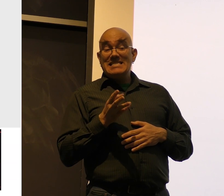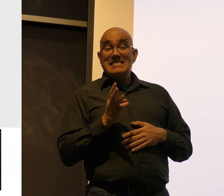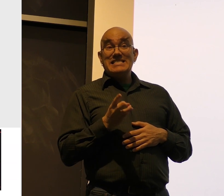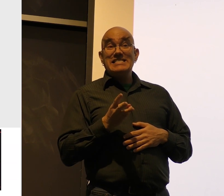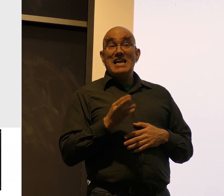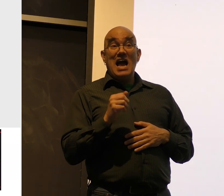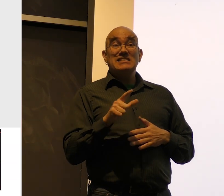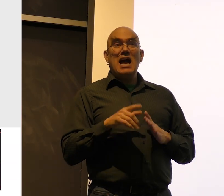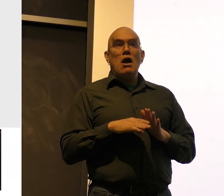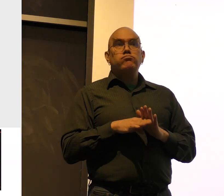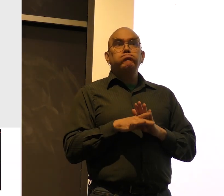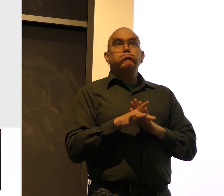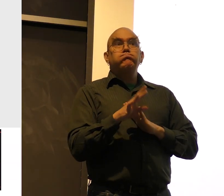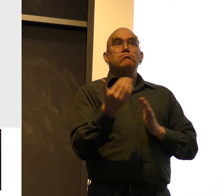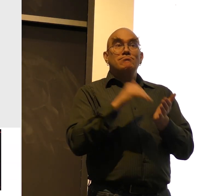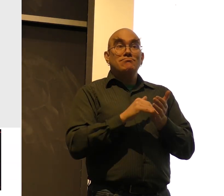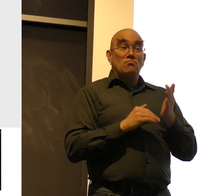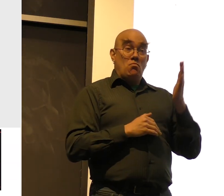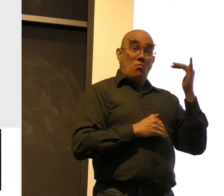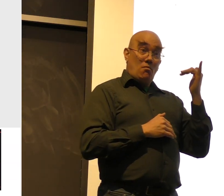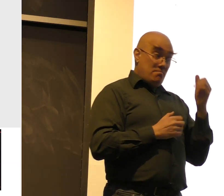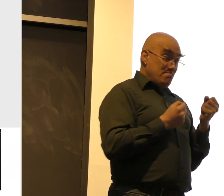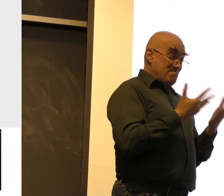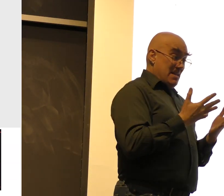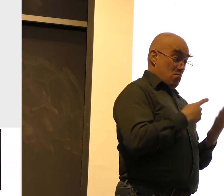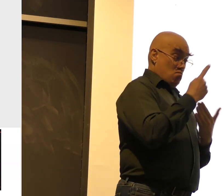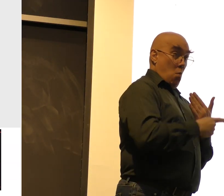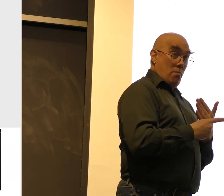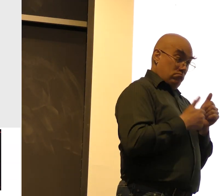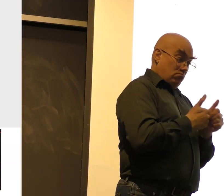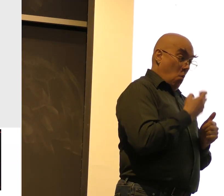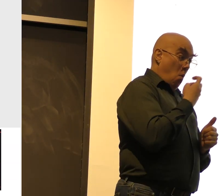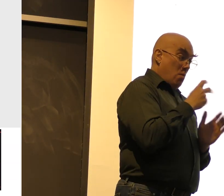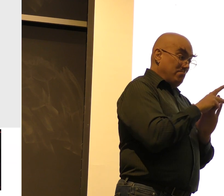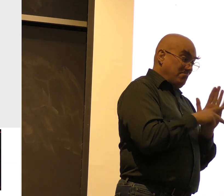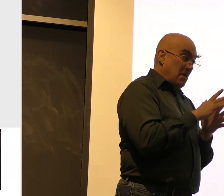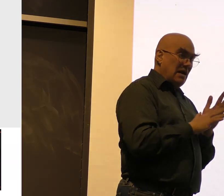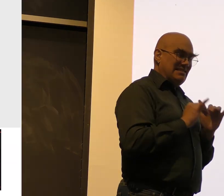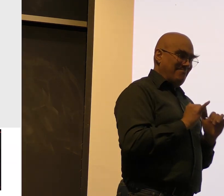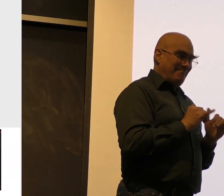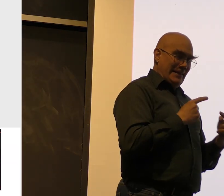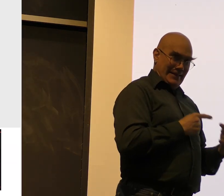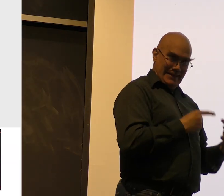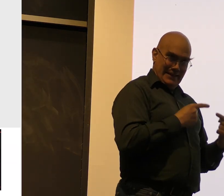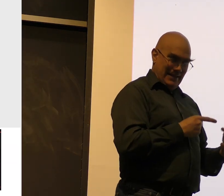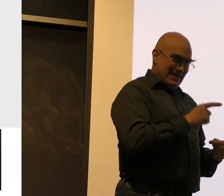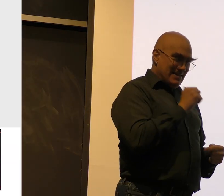time, in the 50s and 60s, ASL started to peak again because many programs that followed oralism were